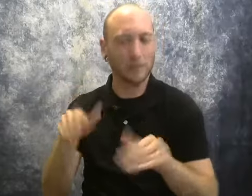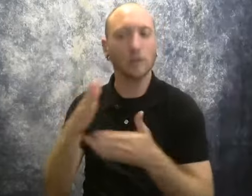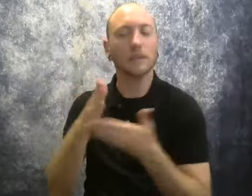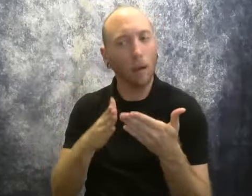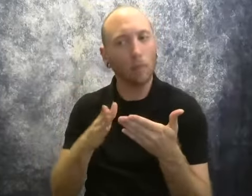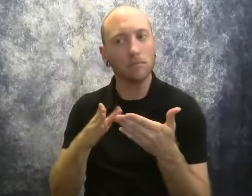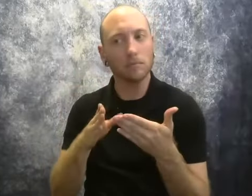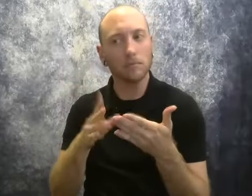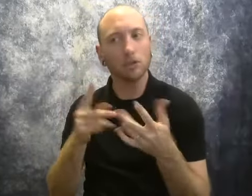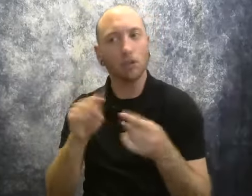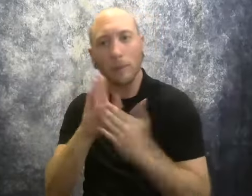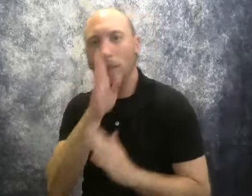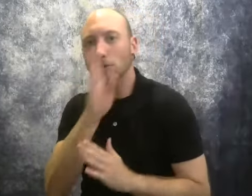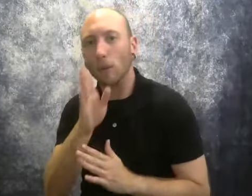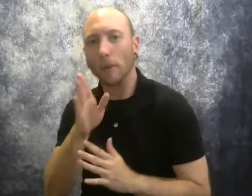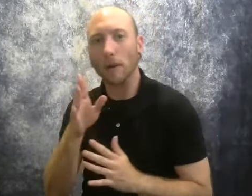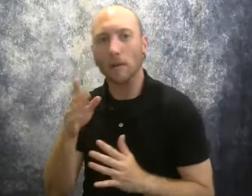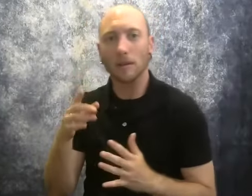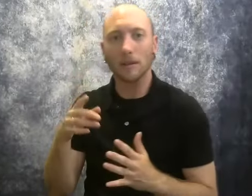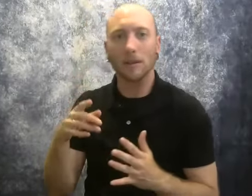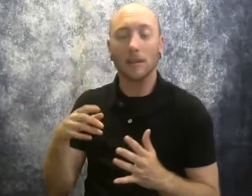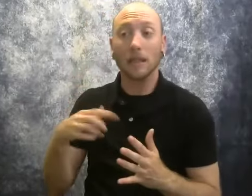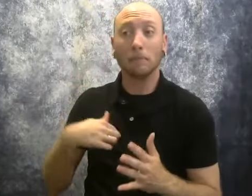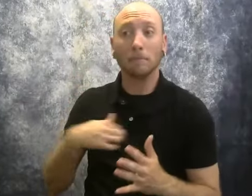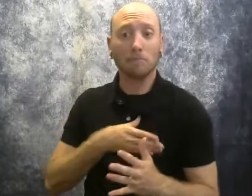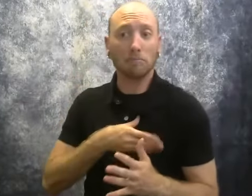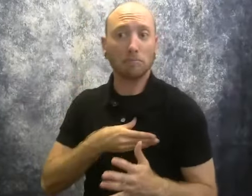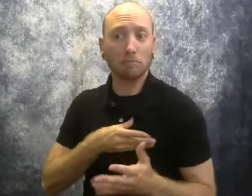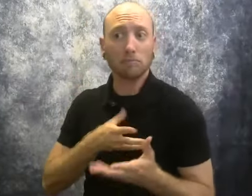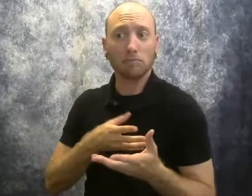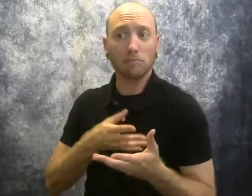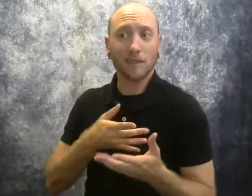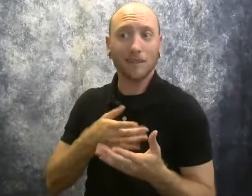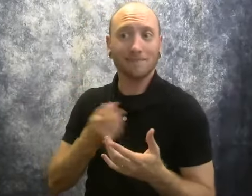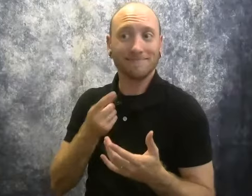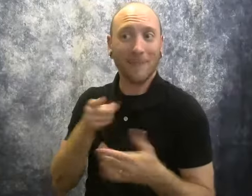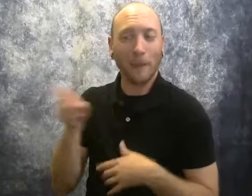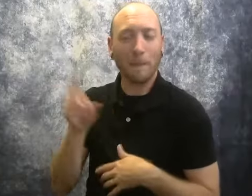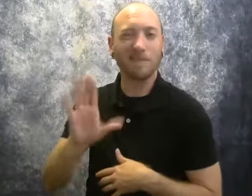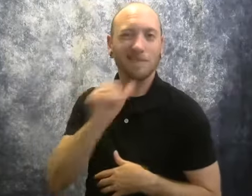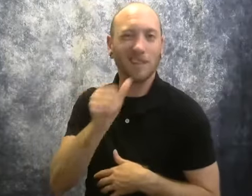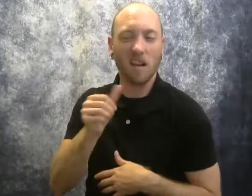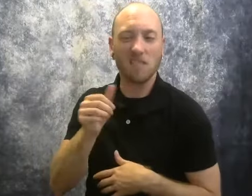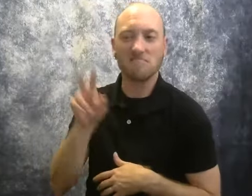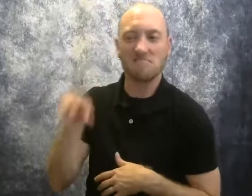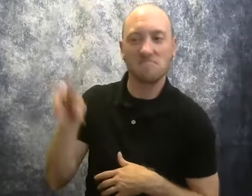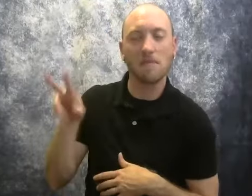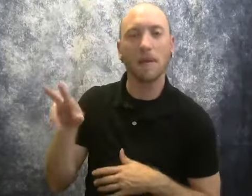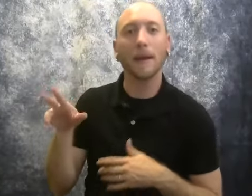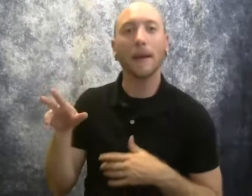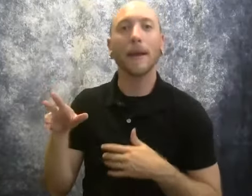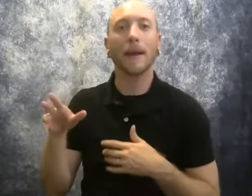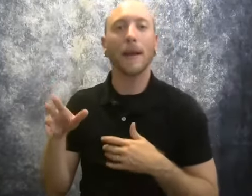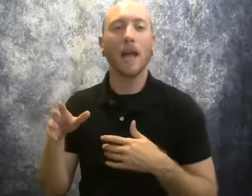drugs and alcohol or whatever their choice was at the time. And I don't know that I had a lot of compassion in those days, to be fair.